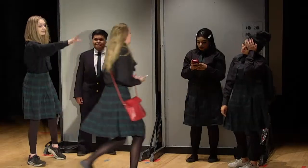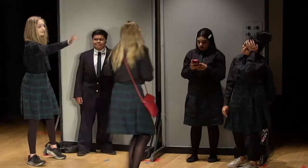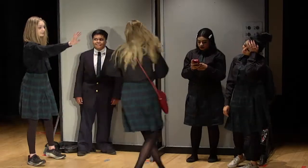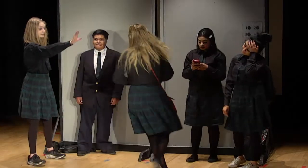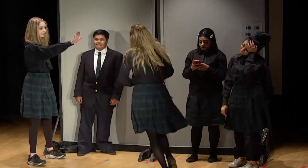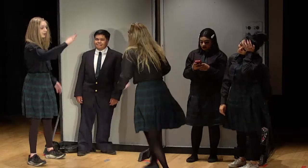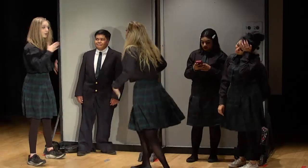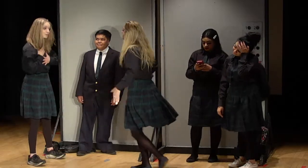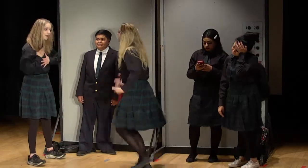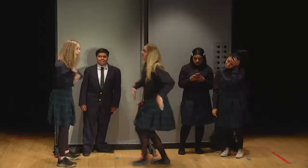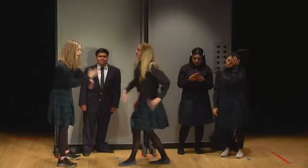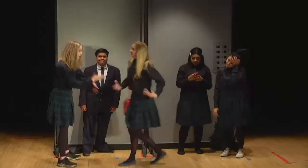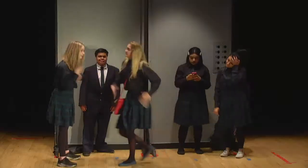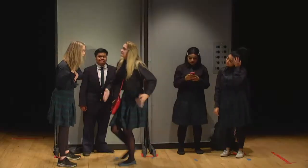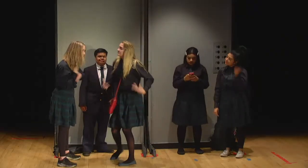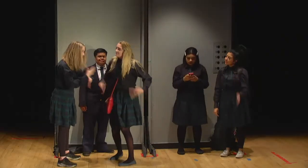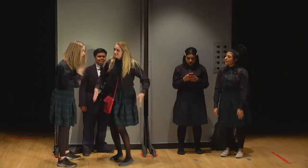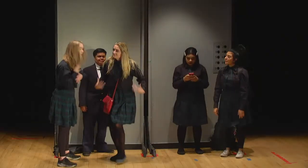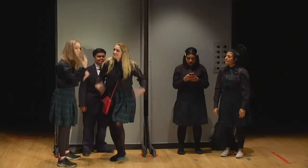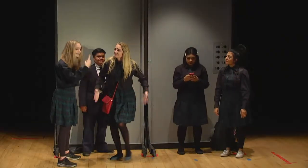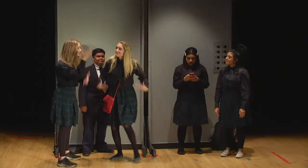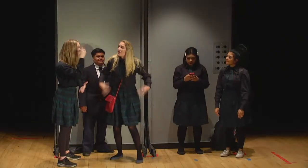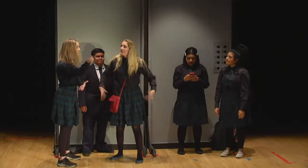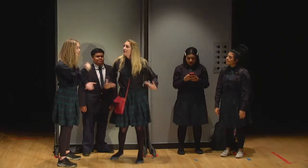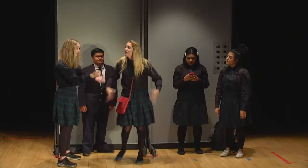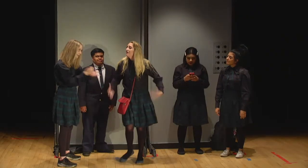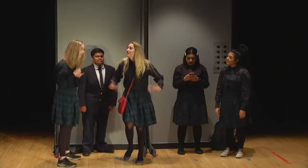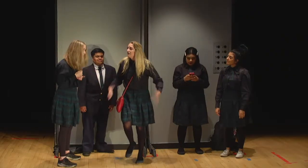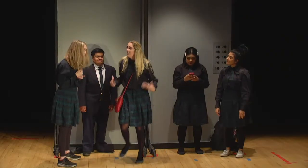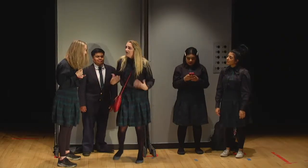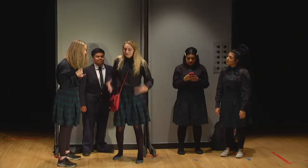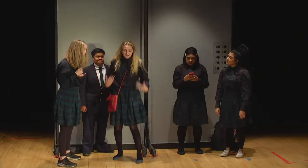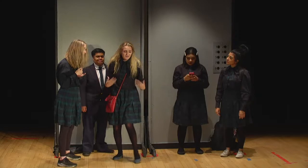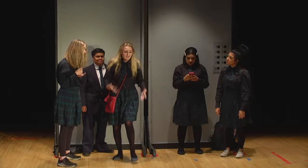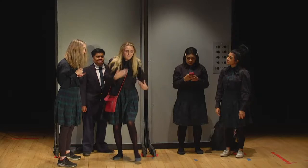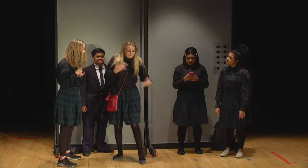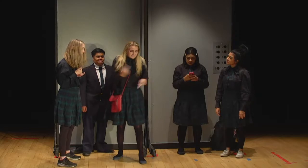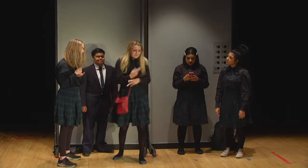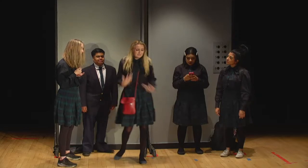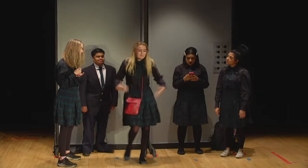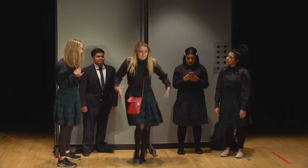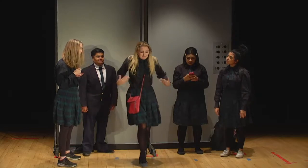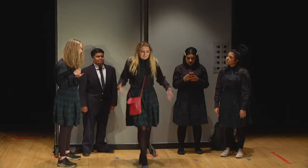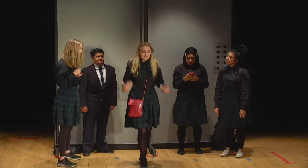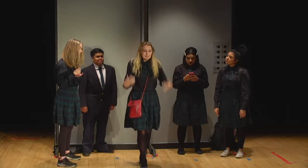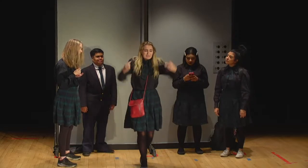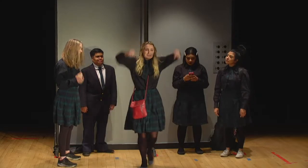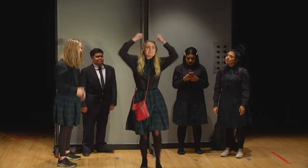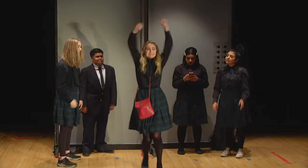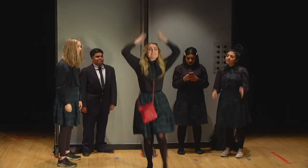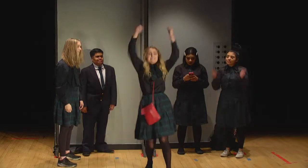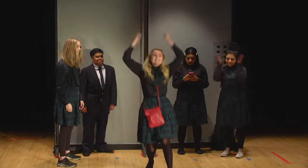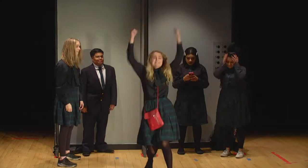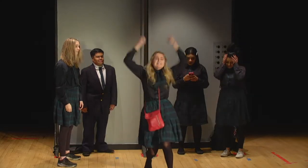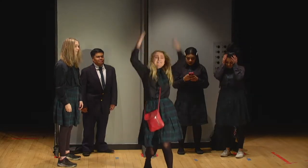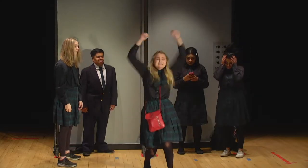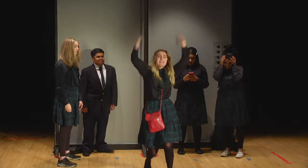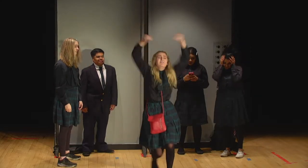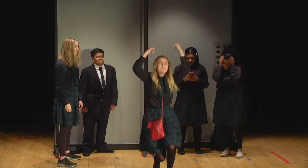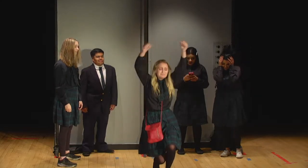forth. Take slow breaths. They'll help. Lindsay. Someone will come soon. Oh, come on! Claire's banging on the